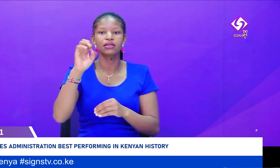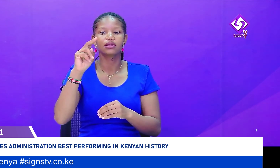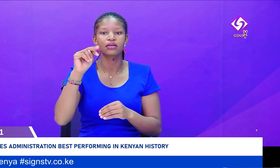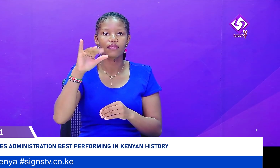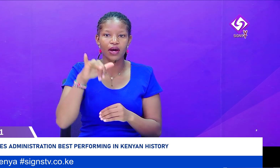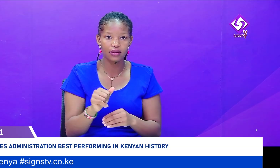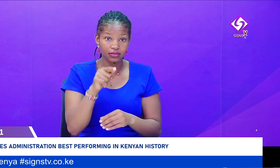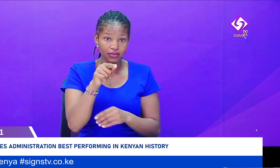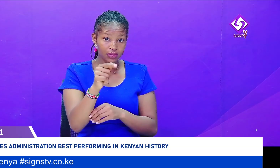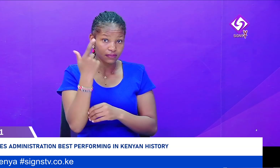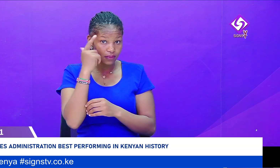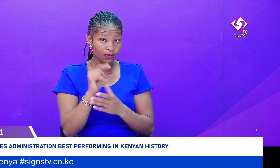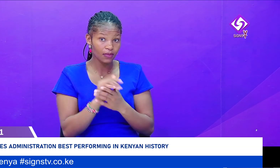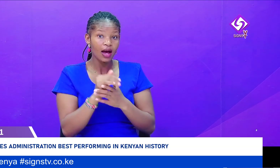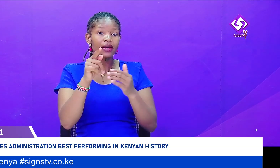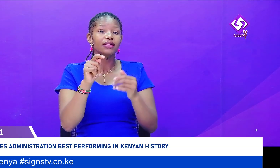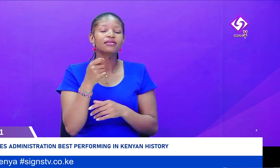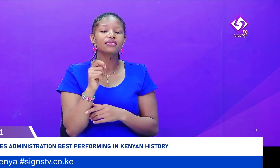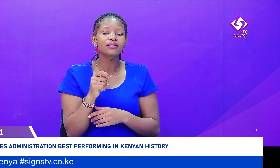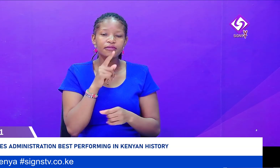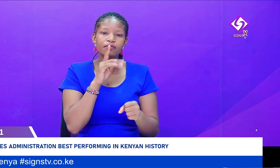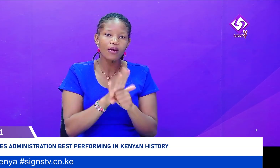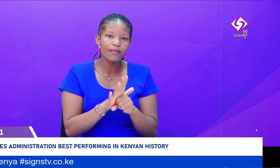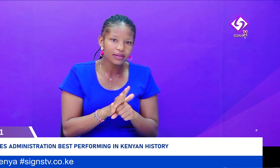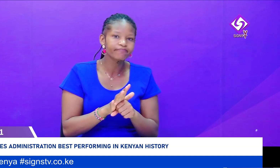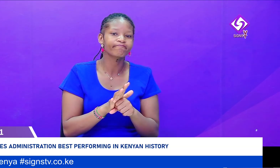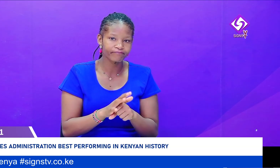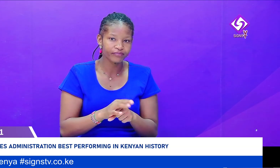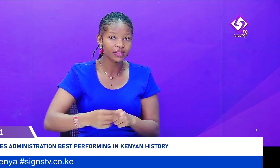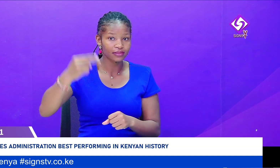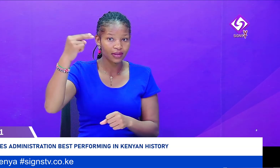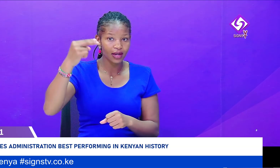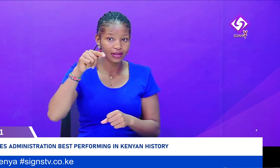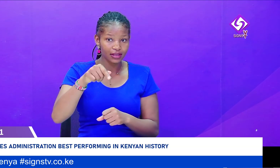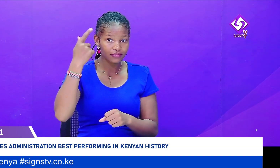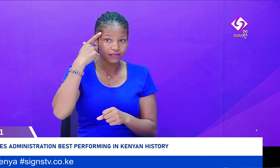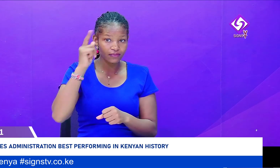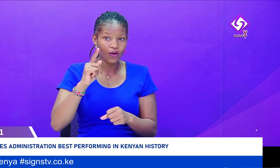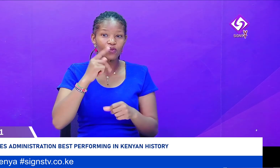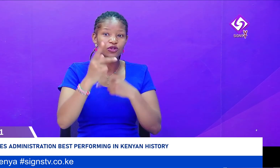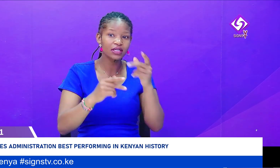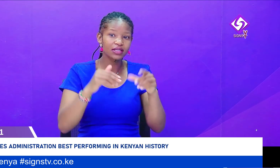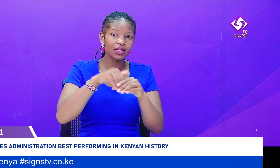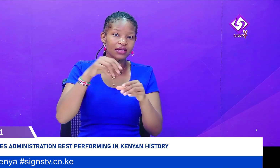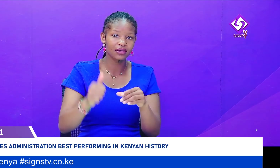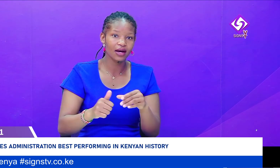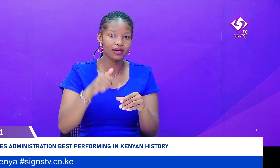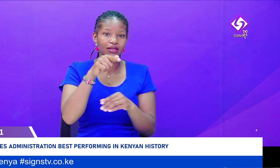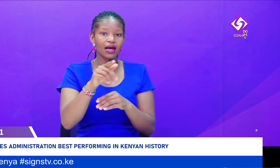longer deny the tangible reality of his key promises. He highlighted